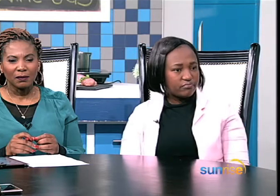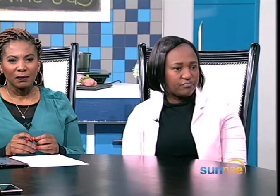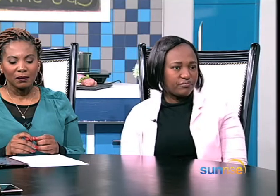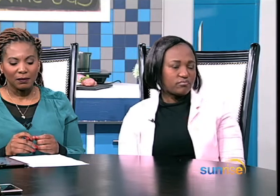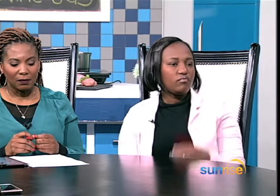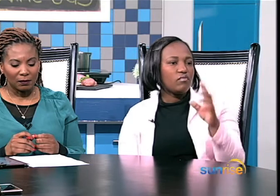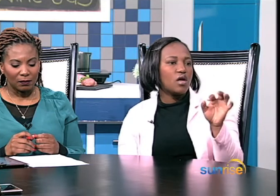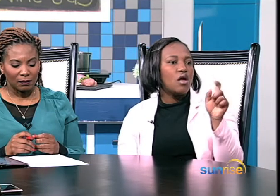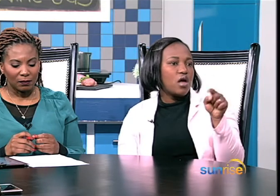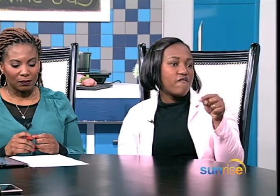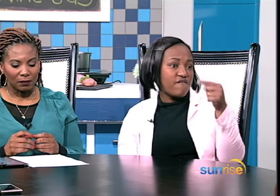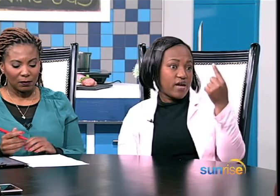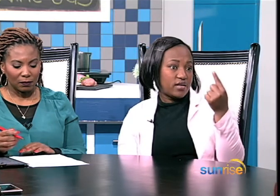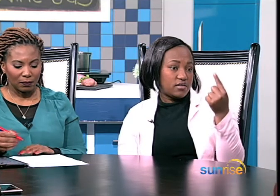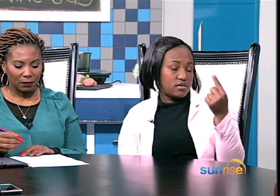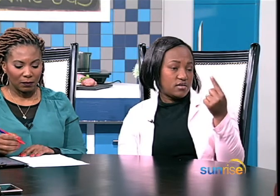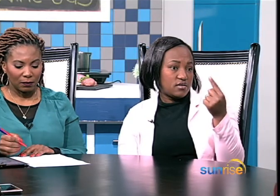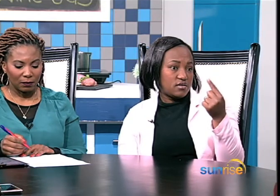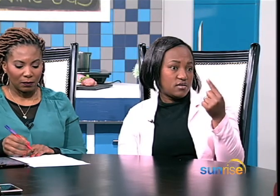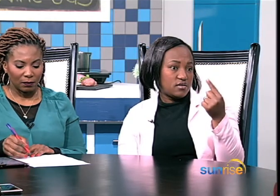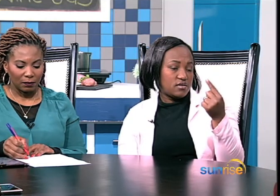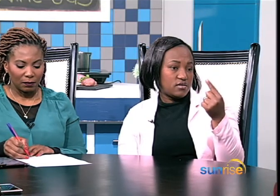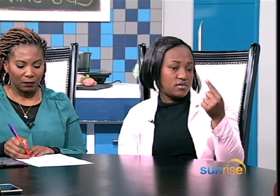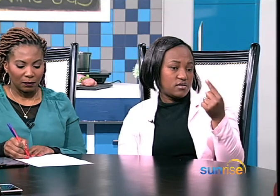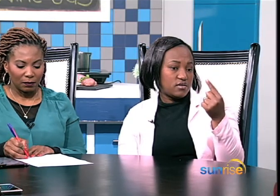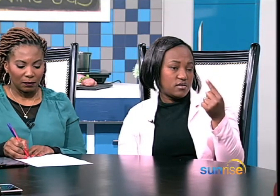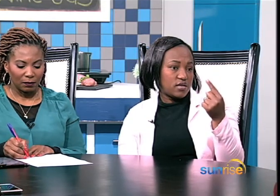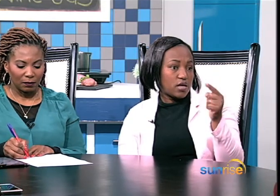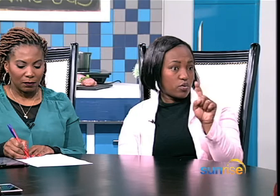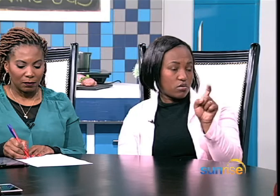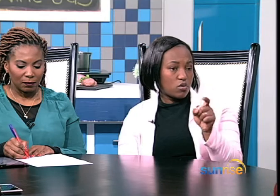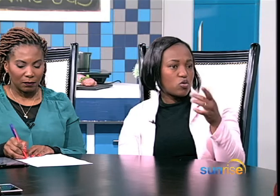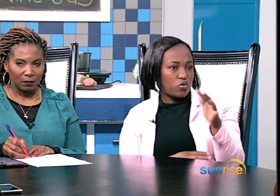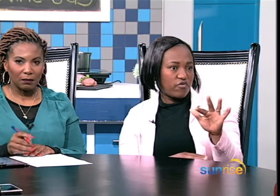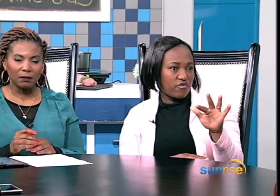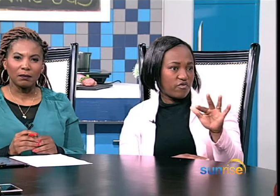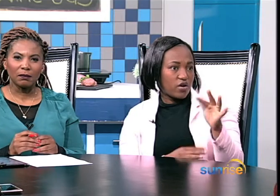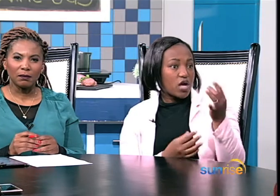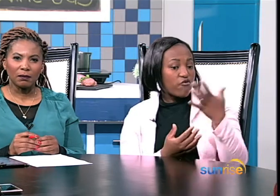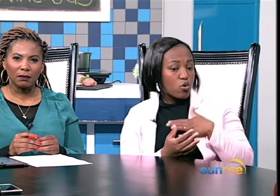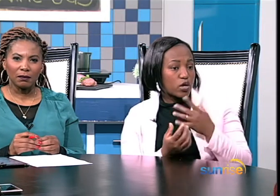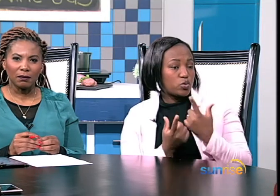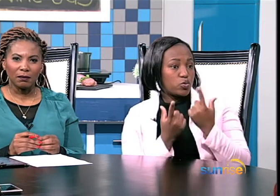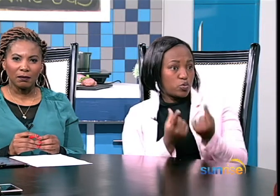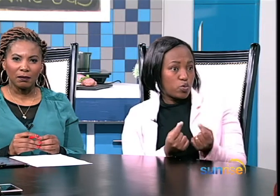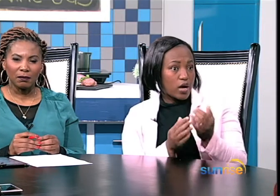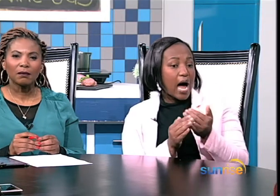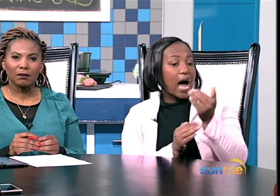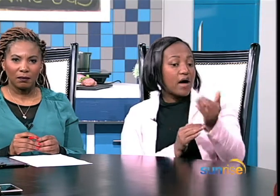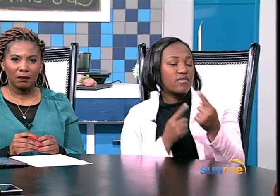Firstly, it's a question of, do we want to do it? If we've indicated that we want to do it after this announcement, then we